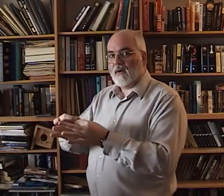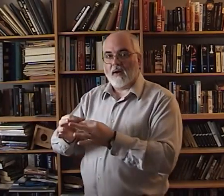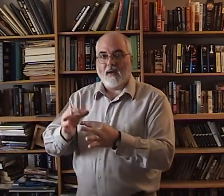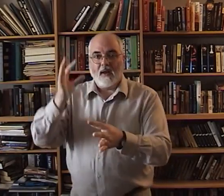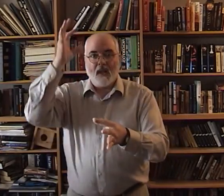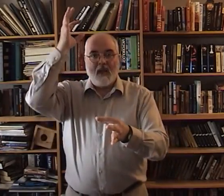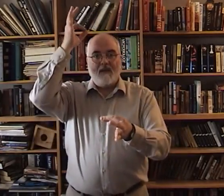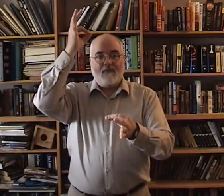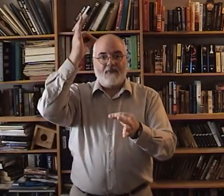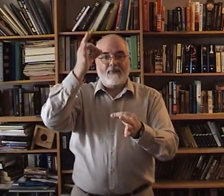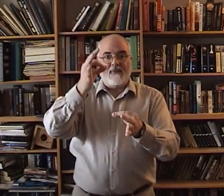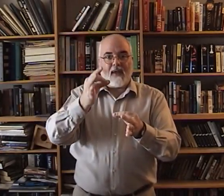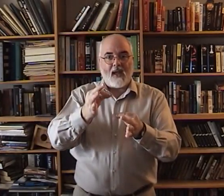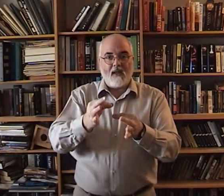right.